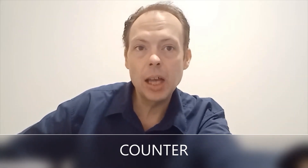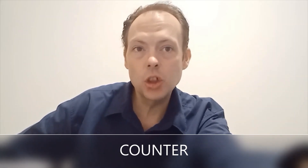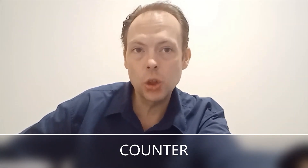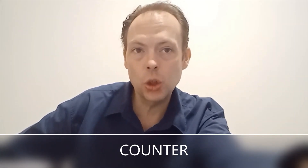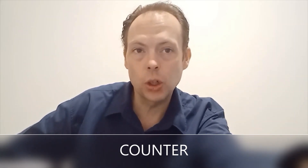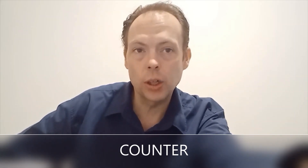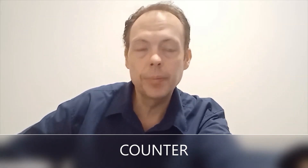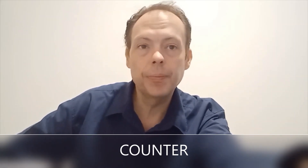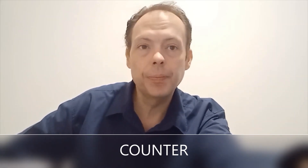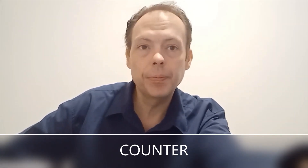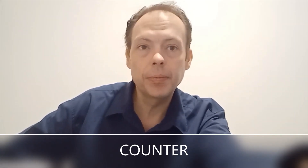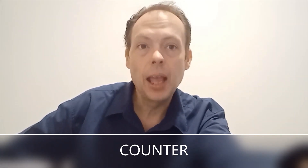Counter.